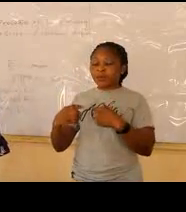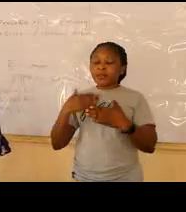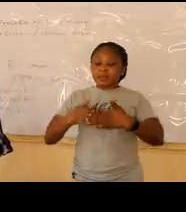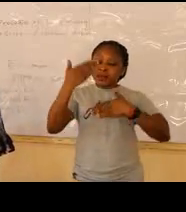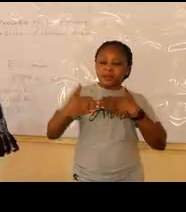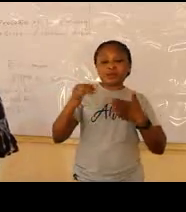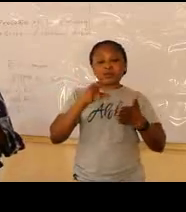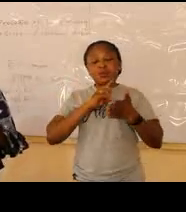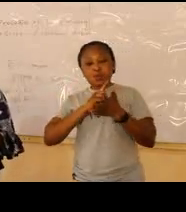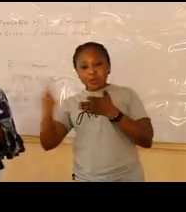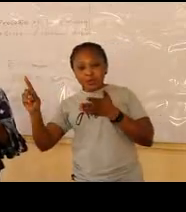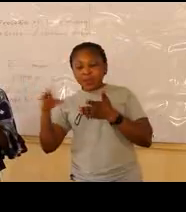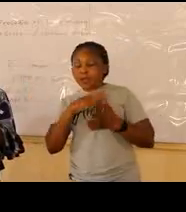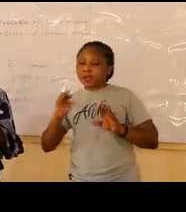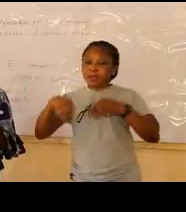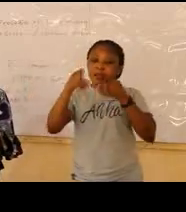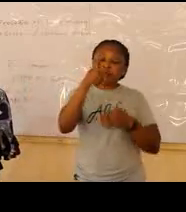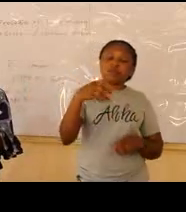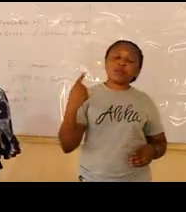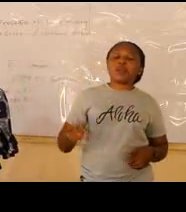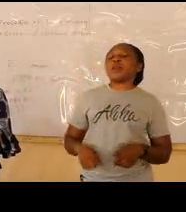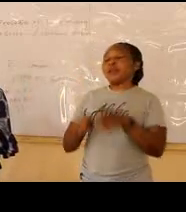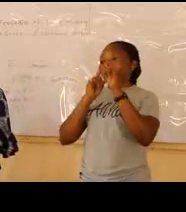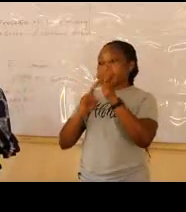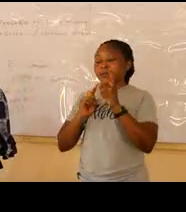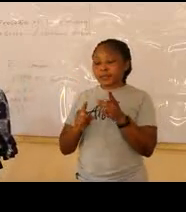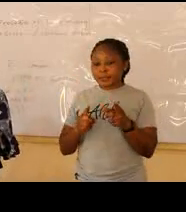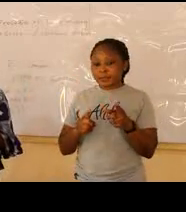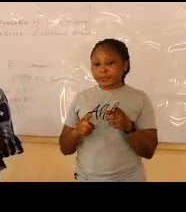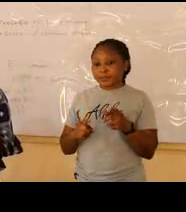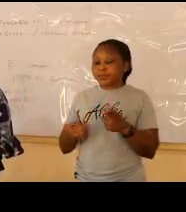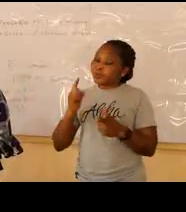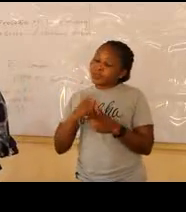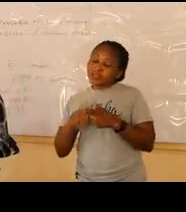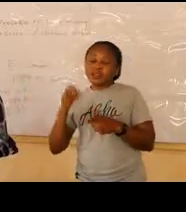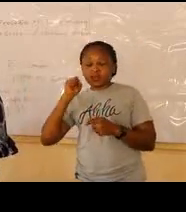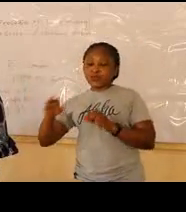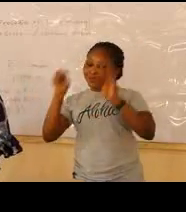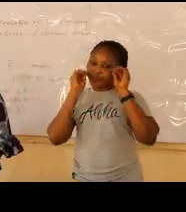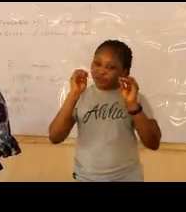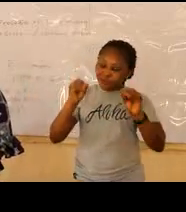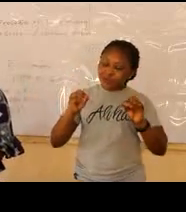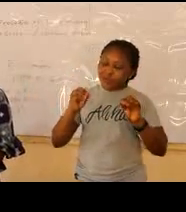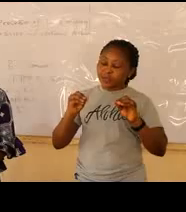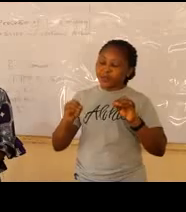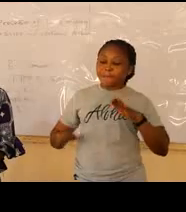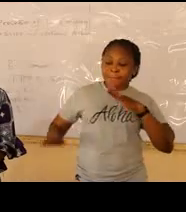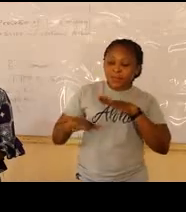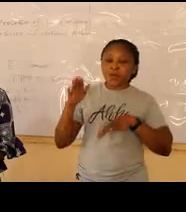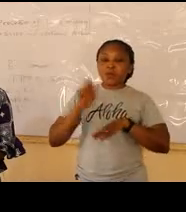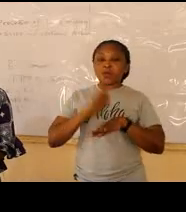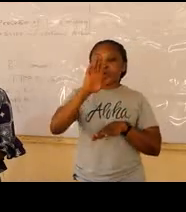the assignment, and then from there I can now teach based on your answers. Thank